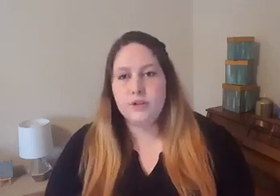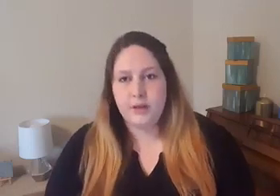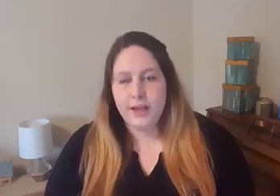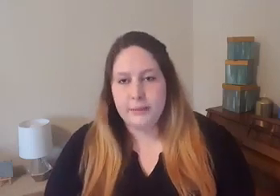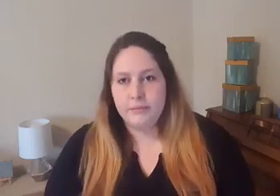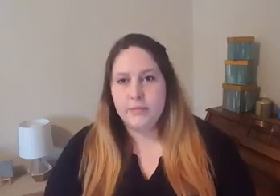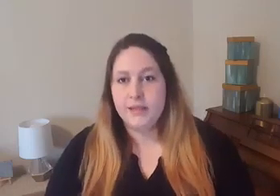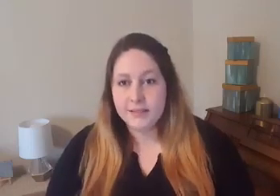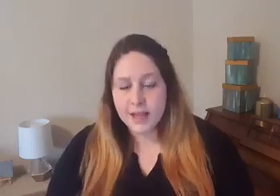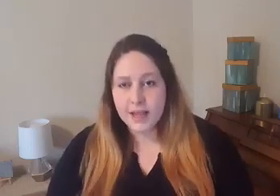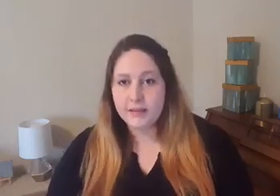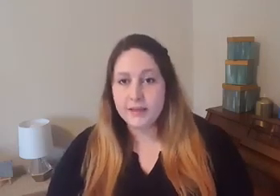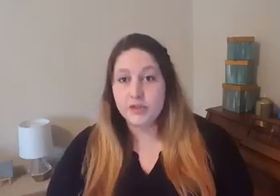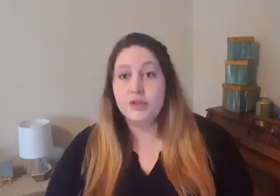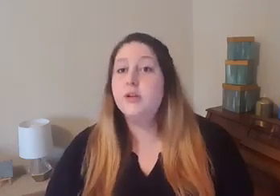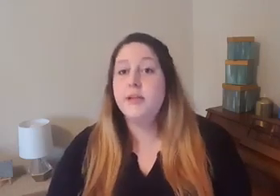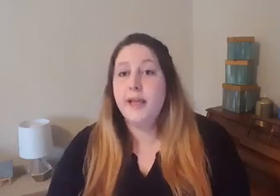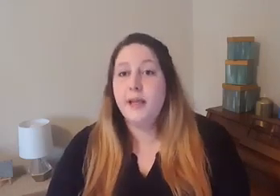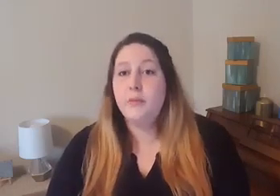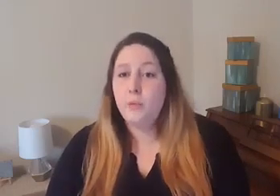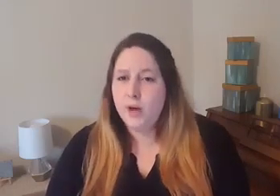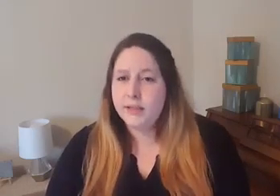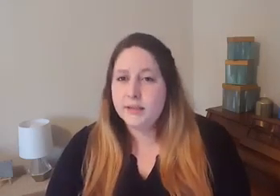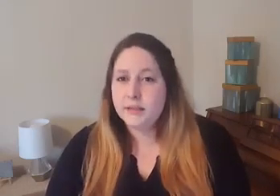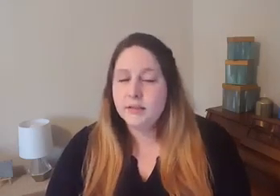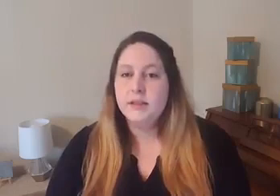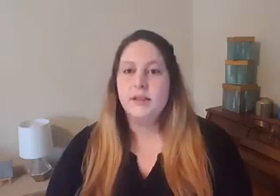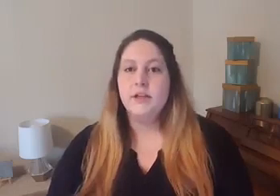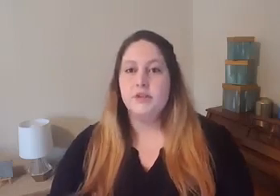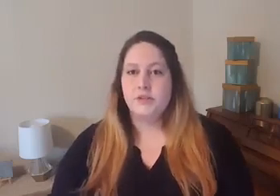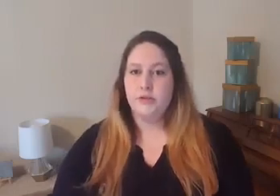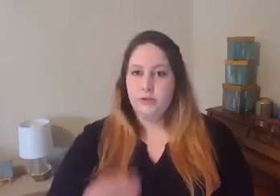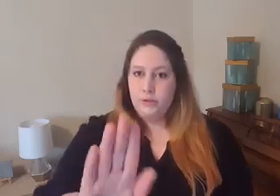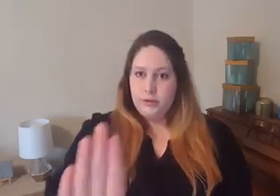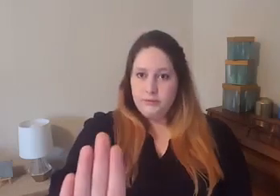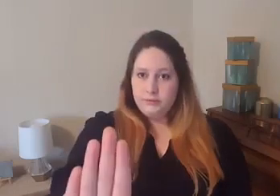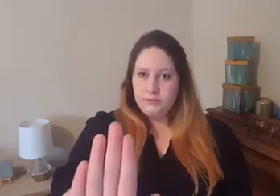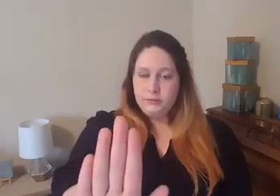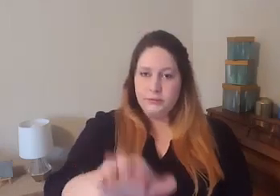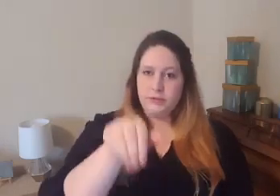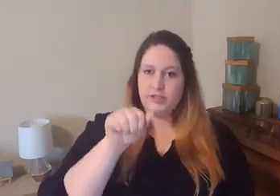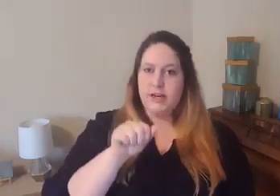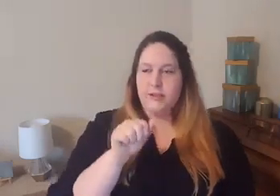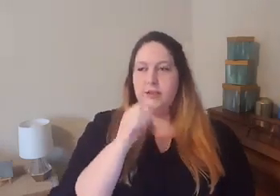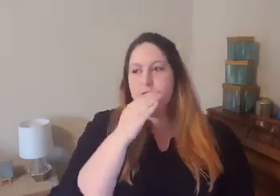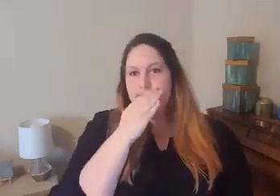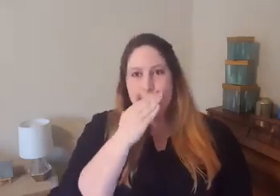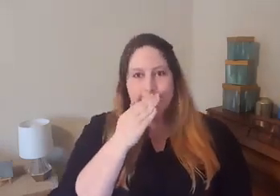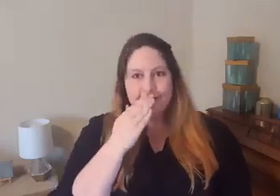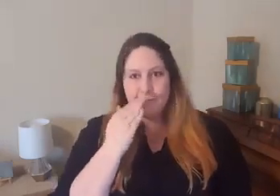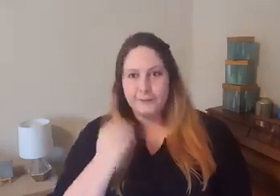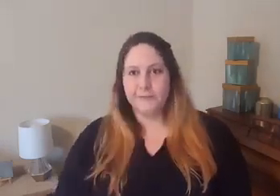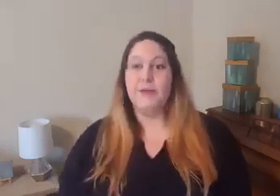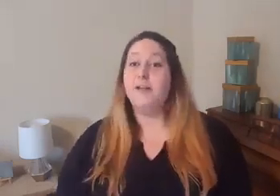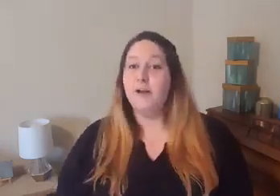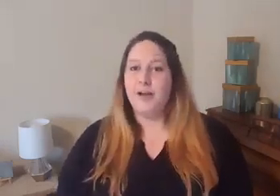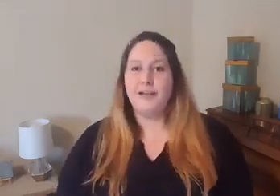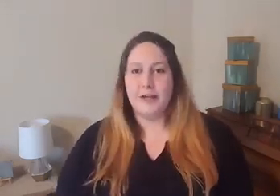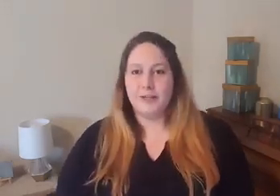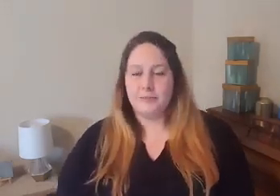your name? Instead, it's your name what? So your, which is kind of like you're stopping someone, but you're not. It actually